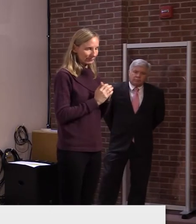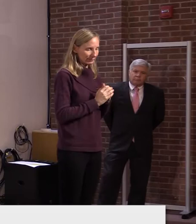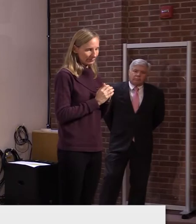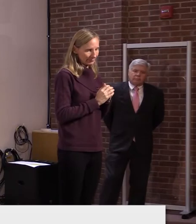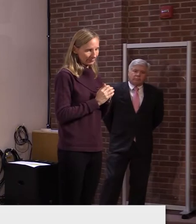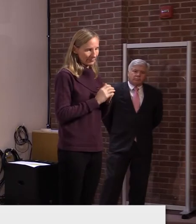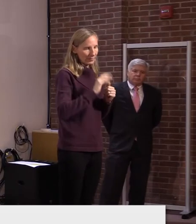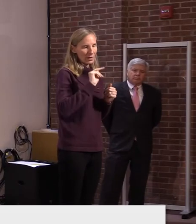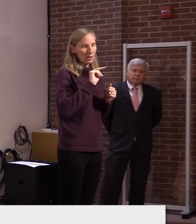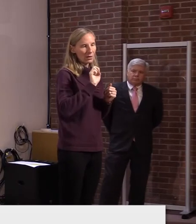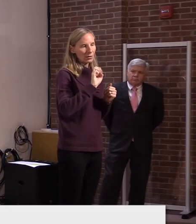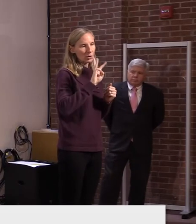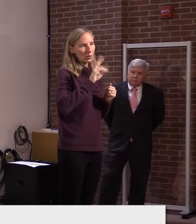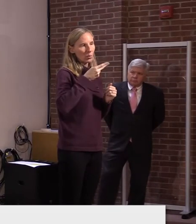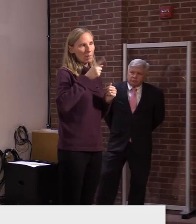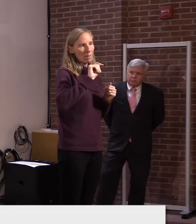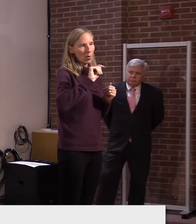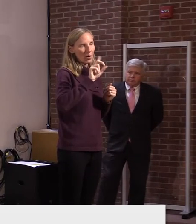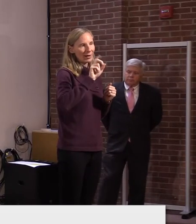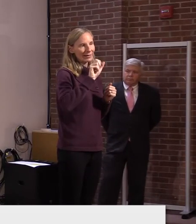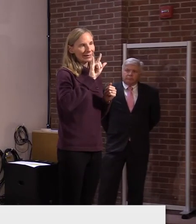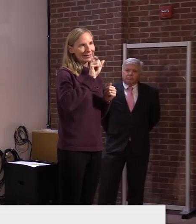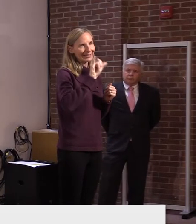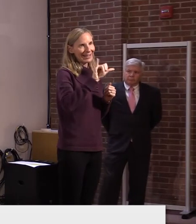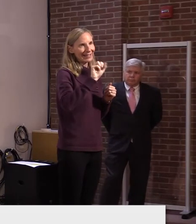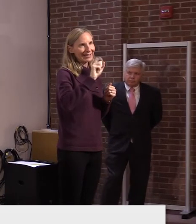Chris Roy, Newport Daily Express.